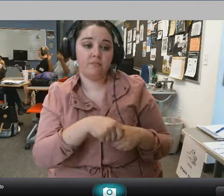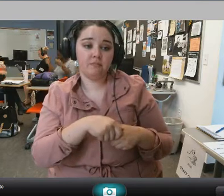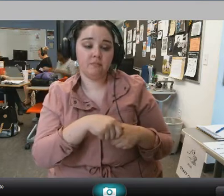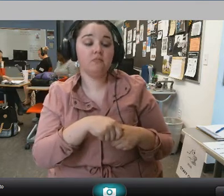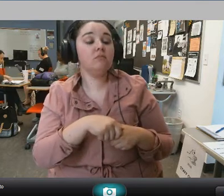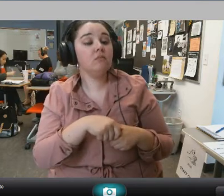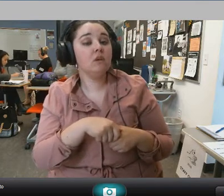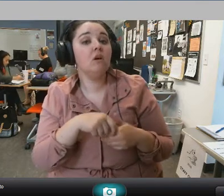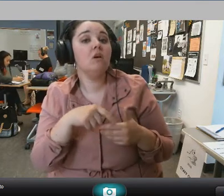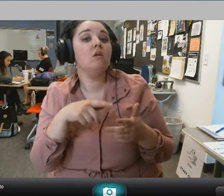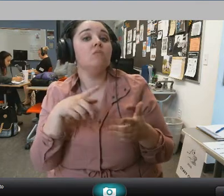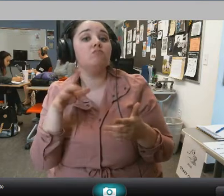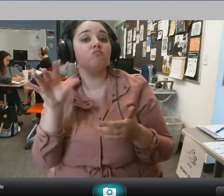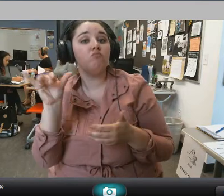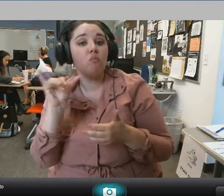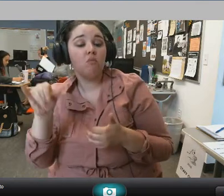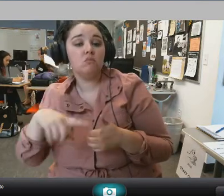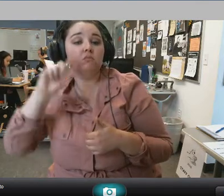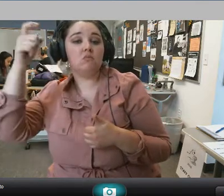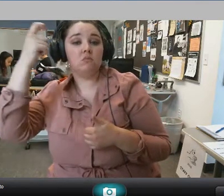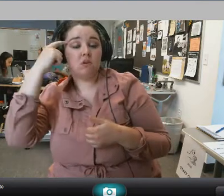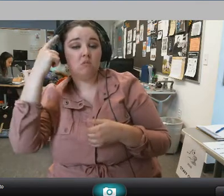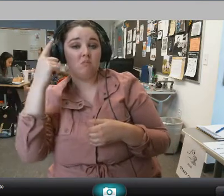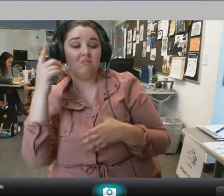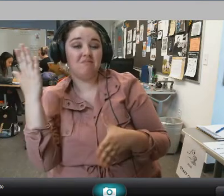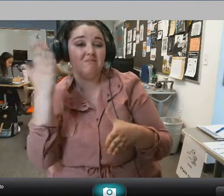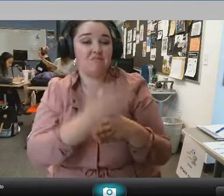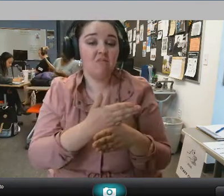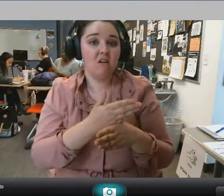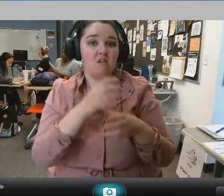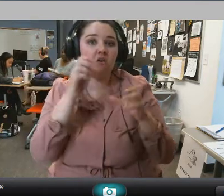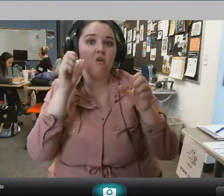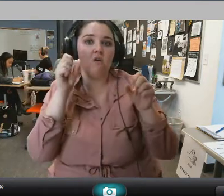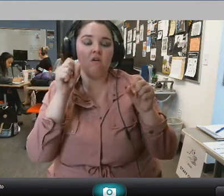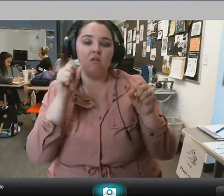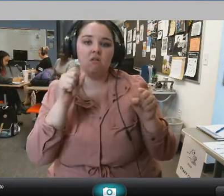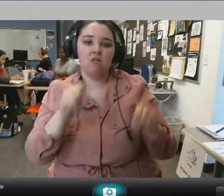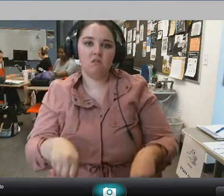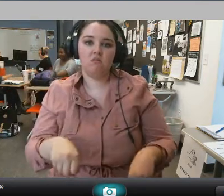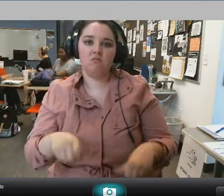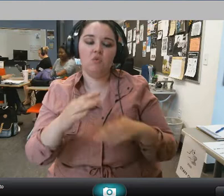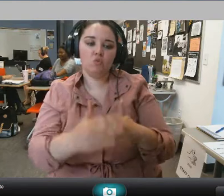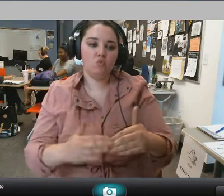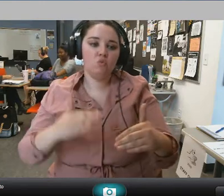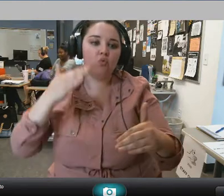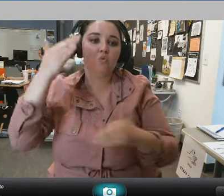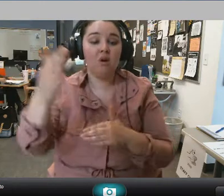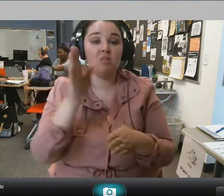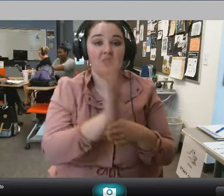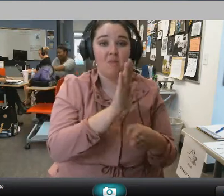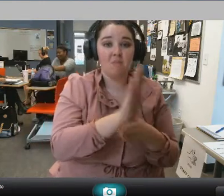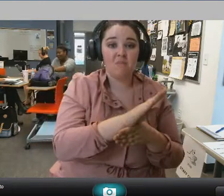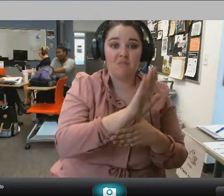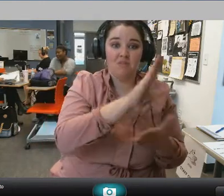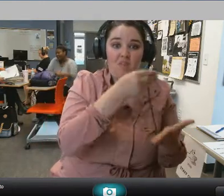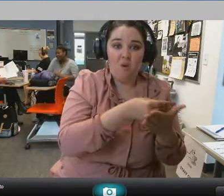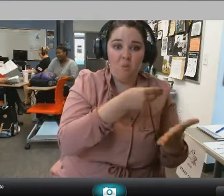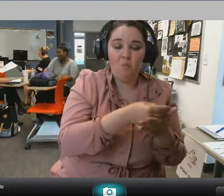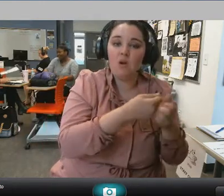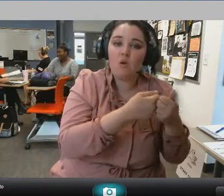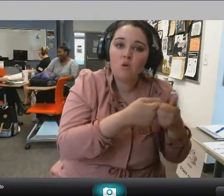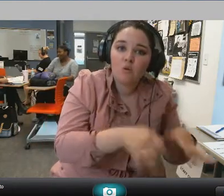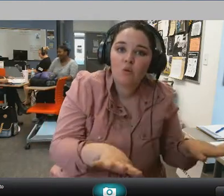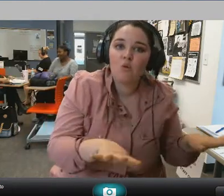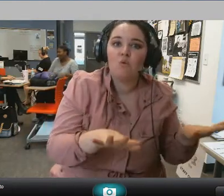too far, and businesses can lose profits and not make money, and that